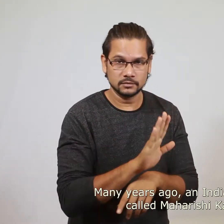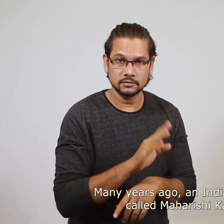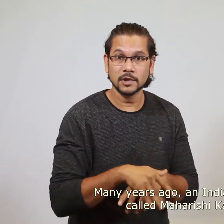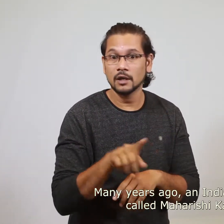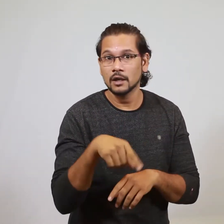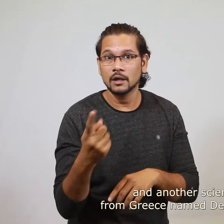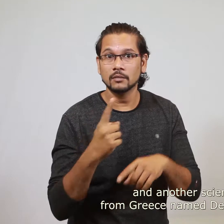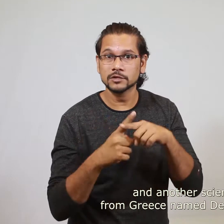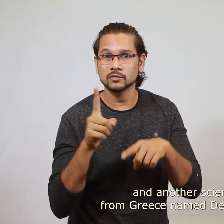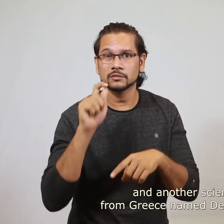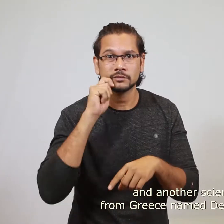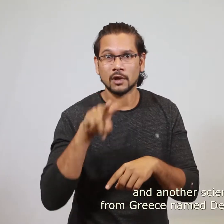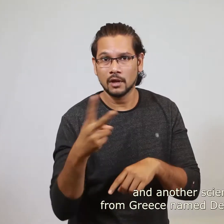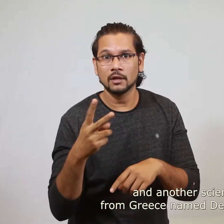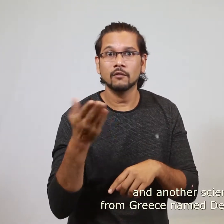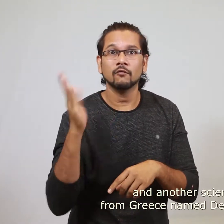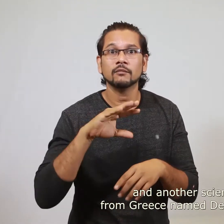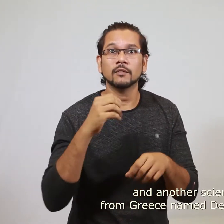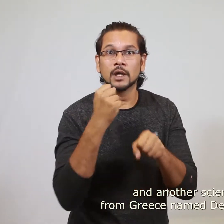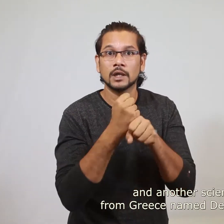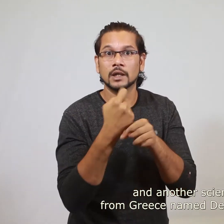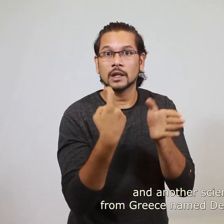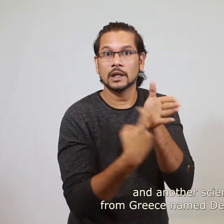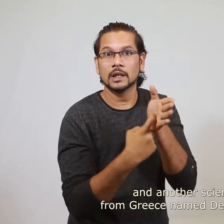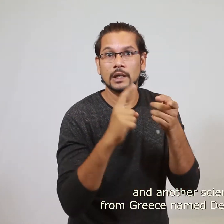and another scientist from Greece named Democritus